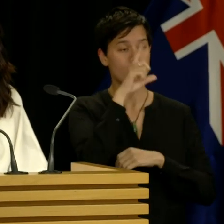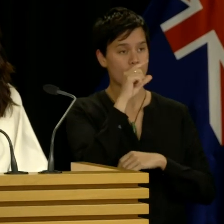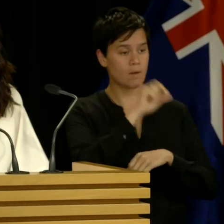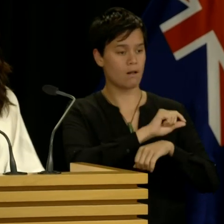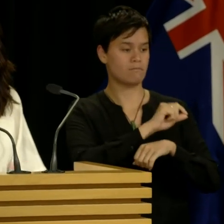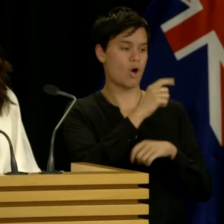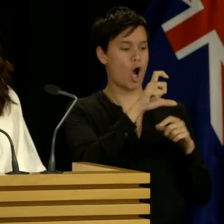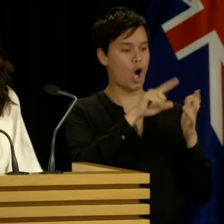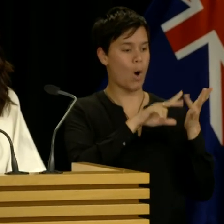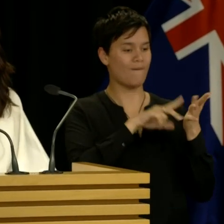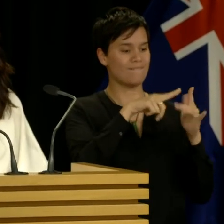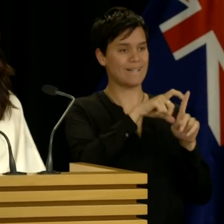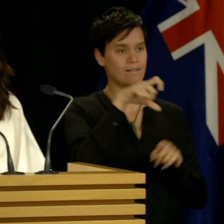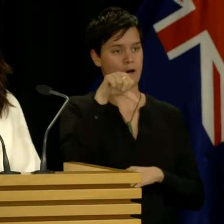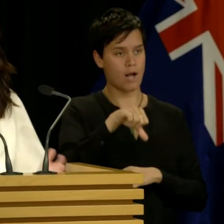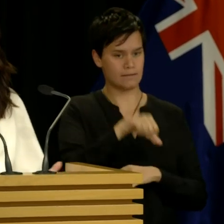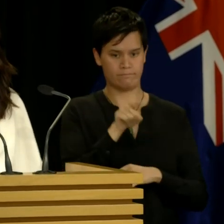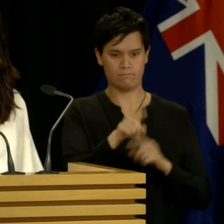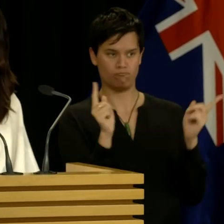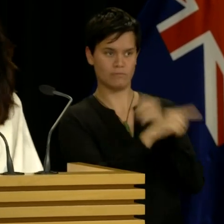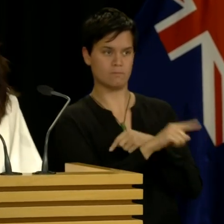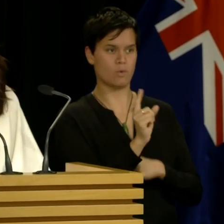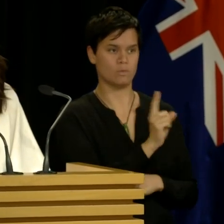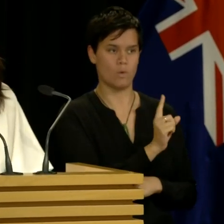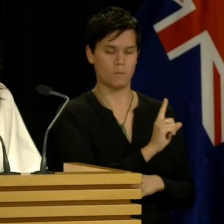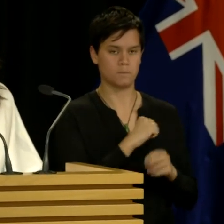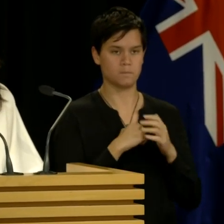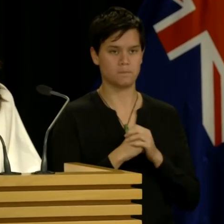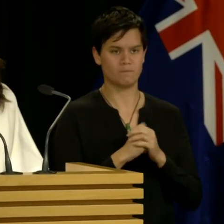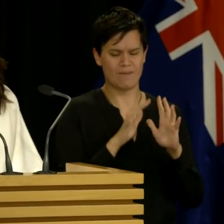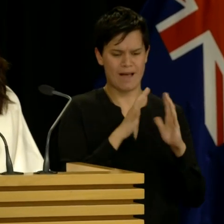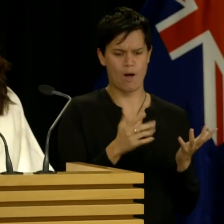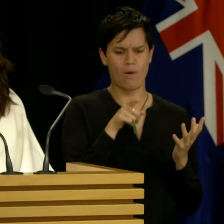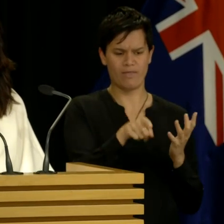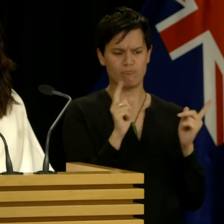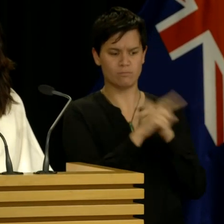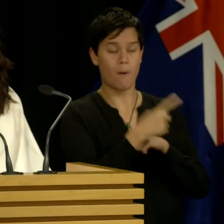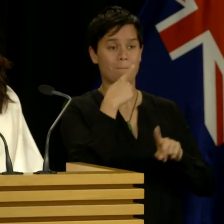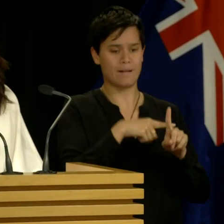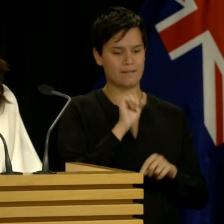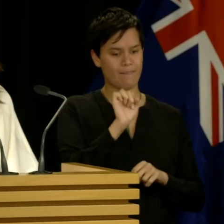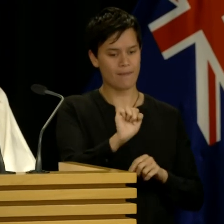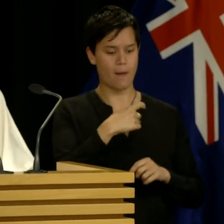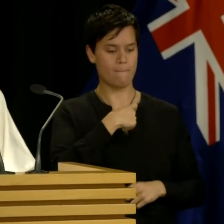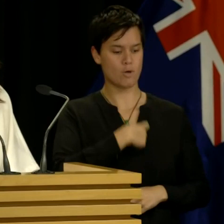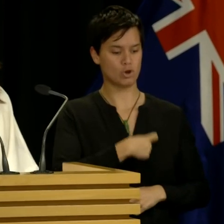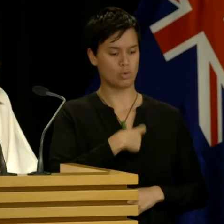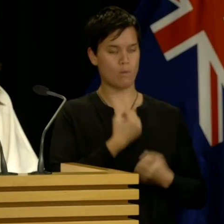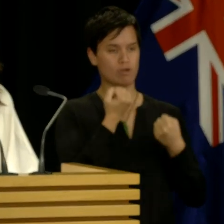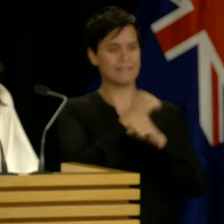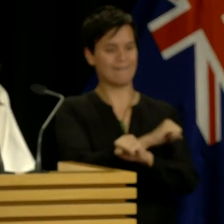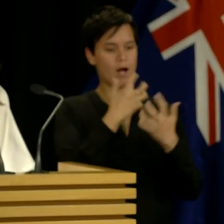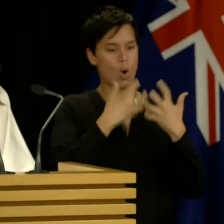case and to discuss their access and wider access in the use of personal protective equipment at GP